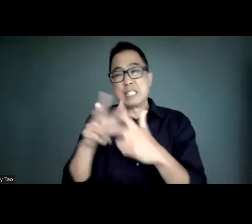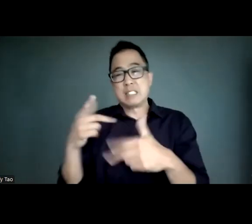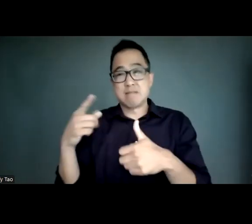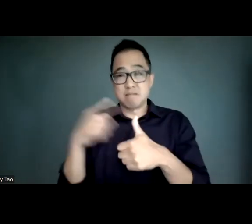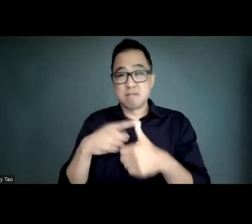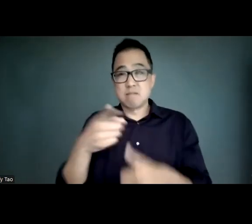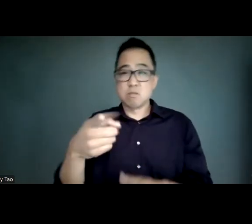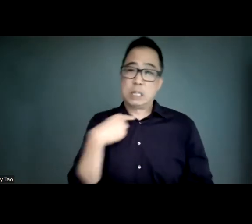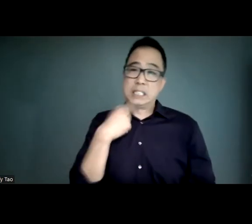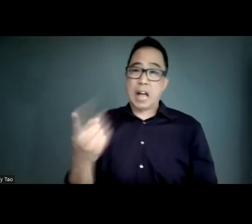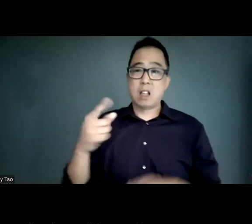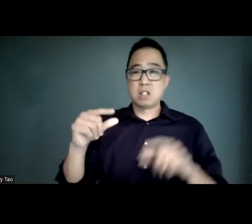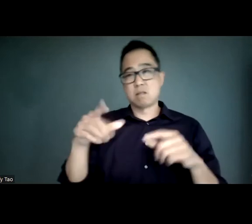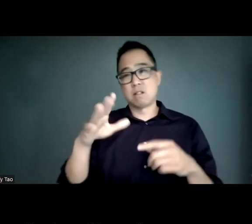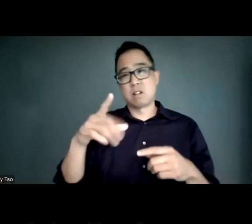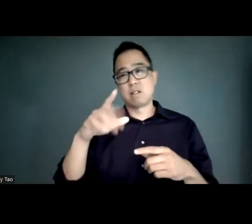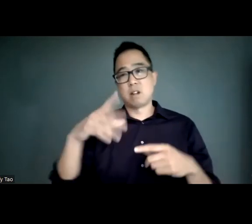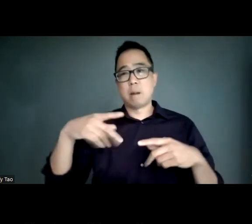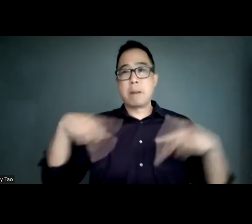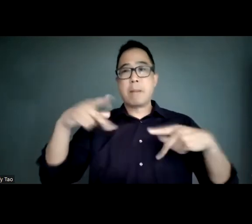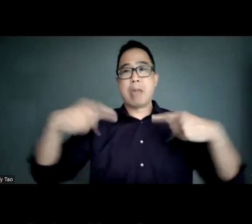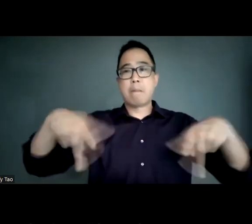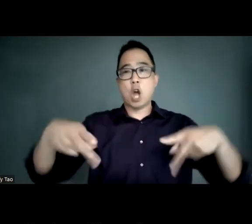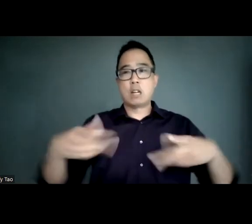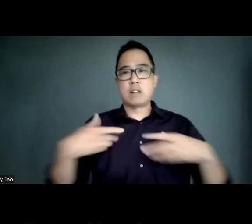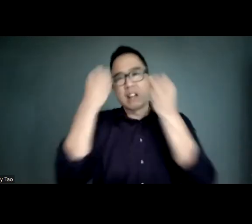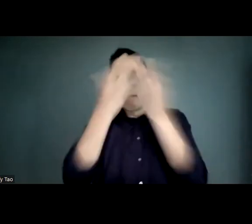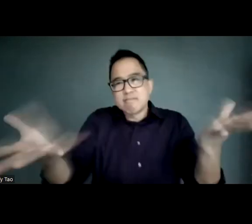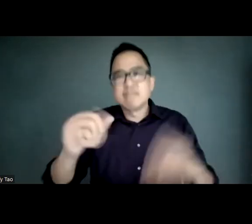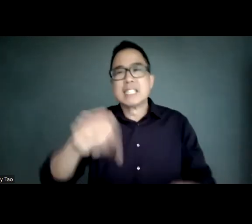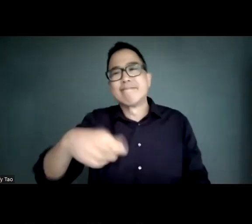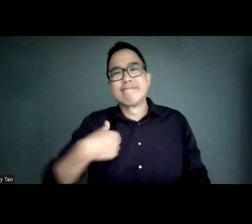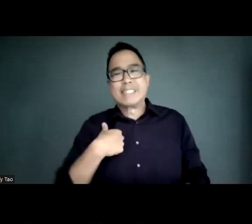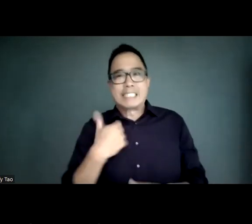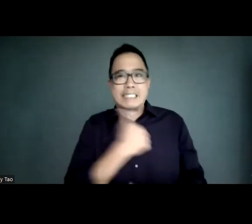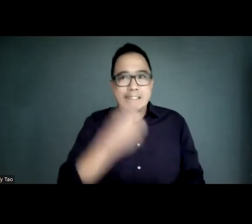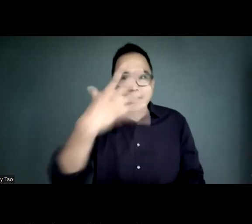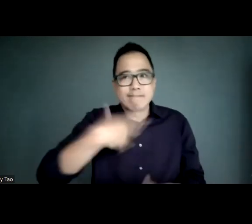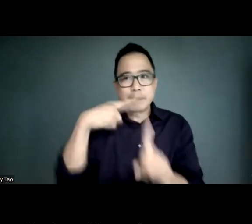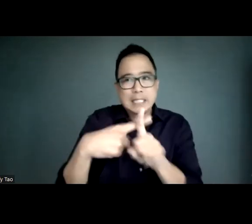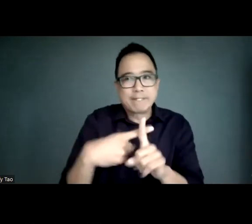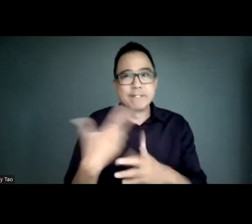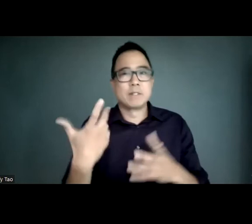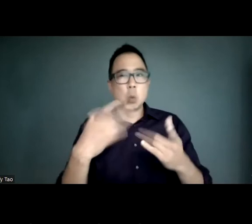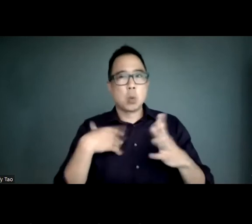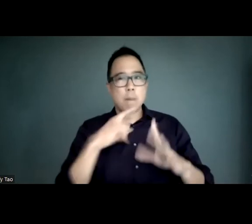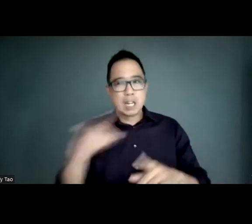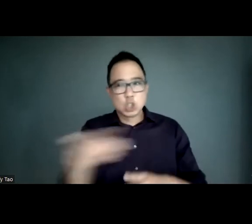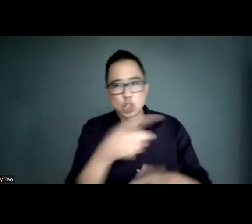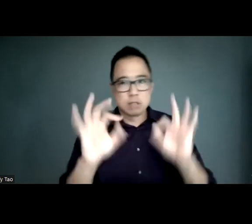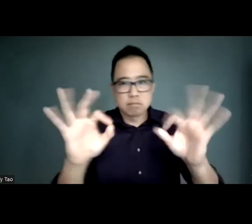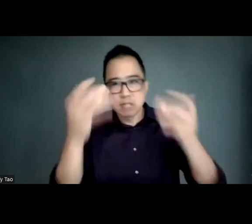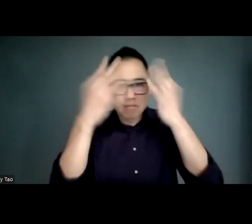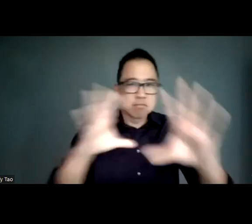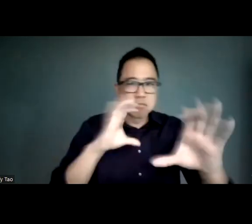So these aren't the only things you can do. This list is not exhaustive. You can let people know who